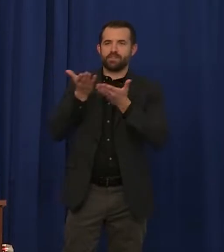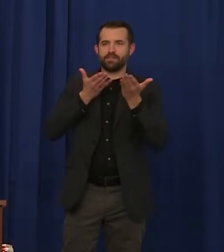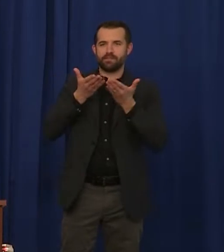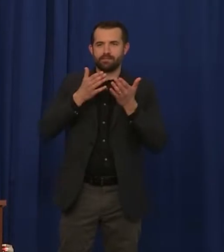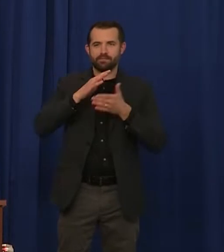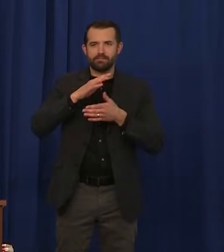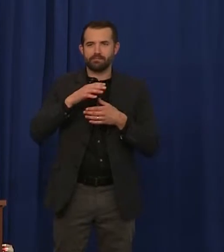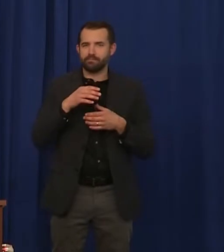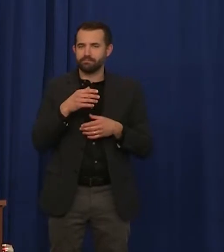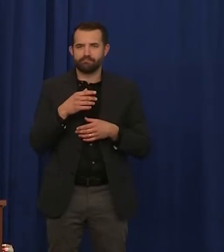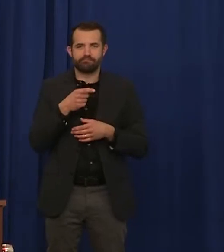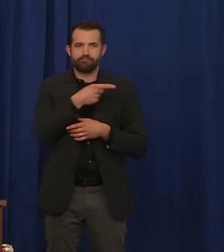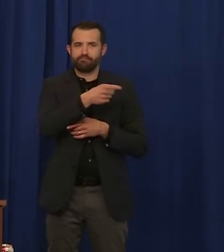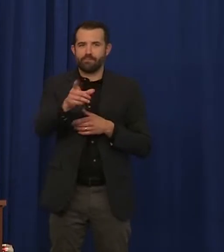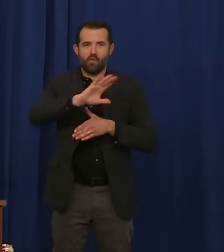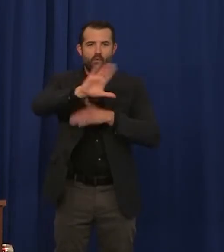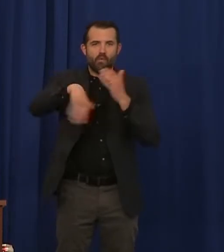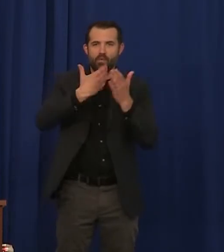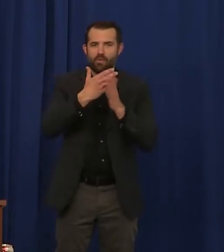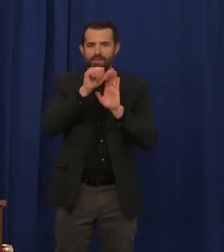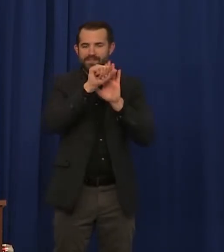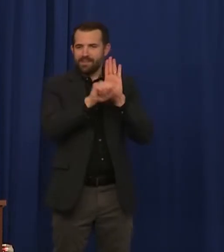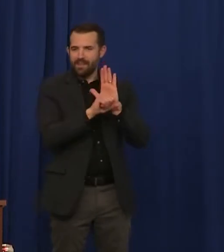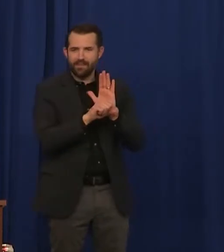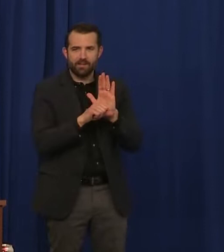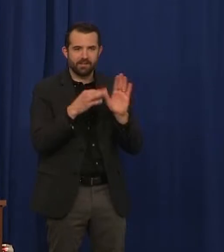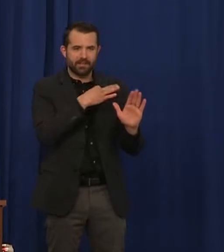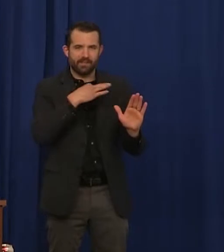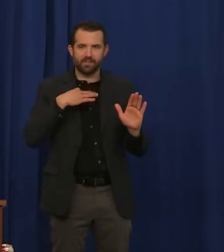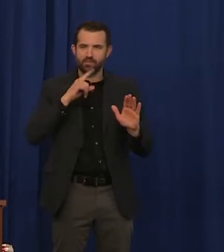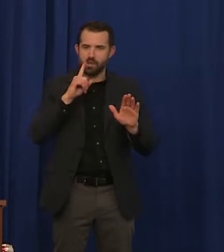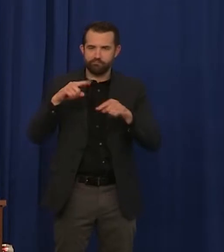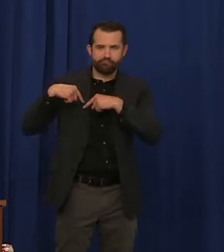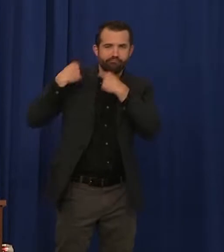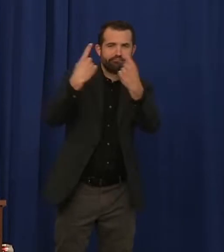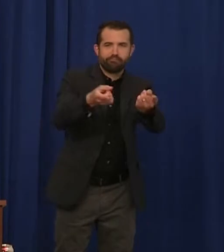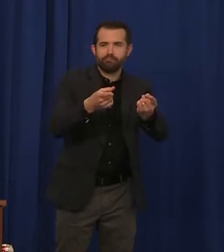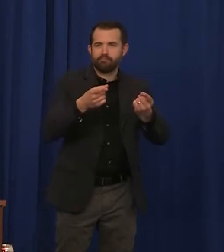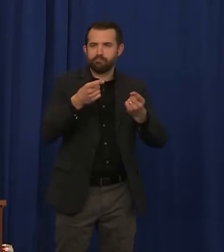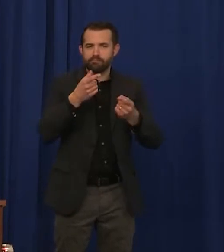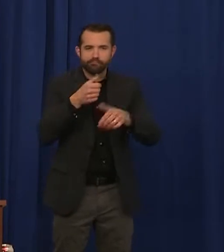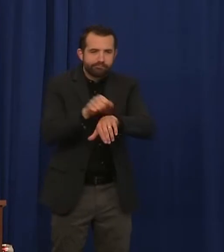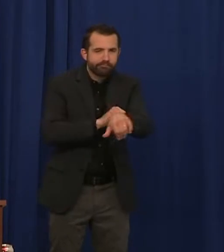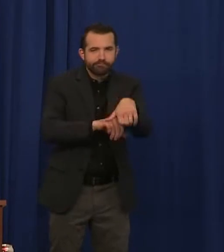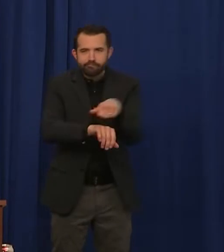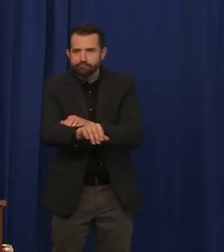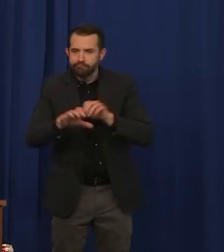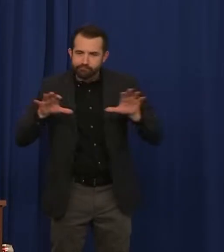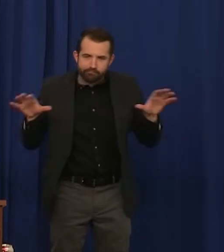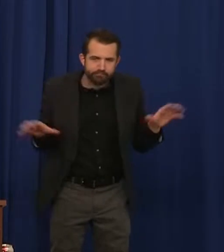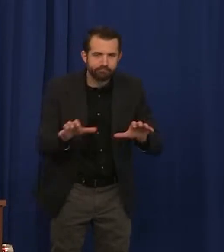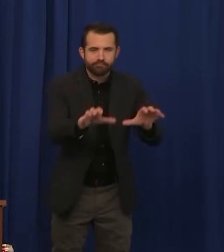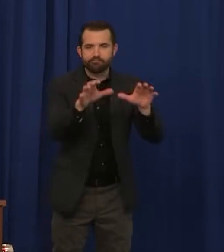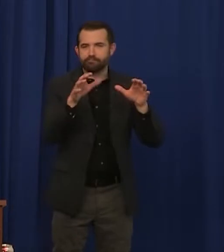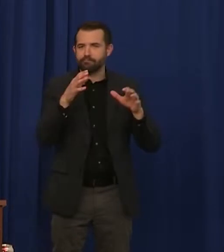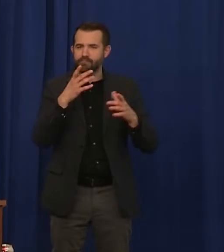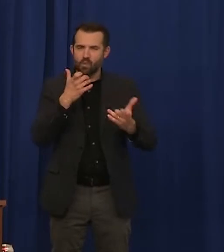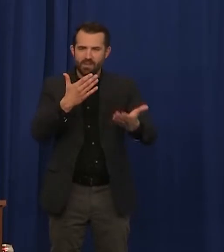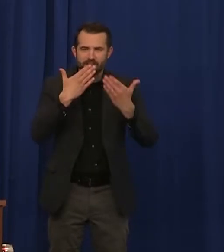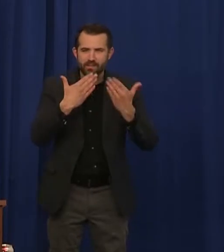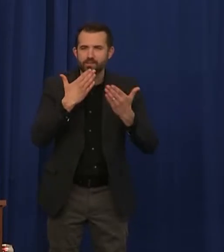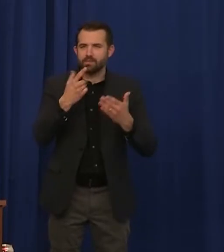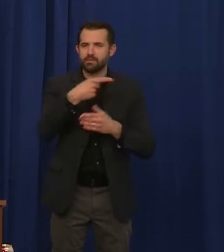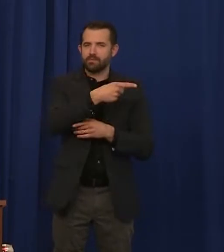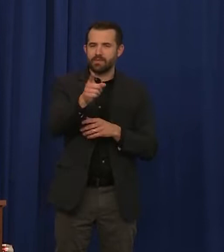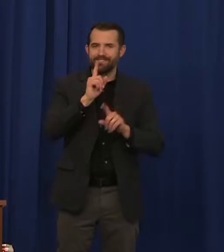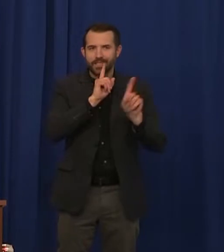demonstrated by all state employees during this incredibly challenging time. Thank you, and I'm happy to answer any questions. Great. Thank